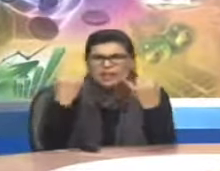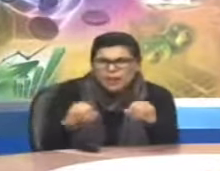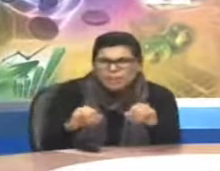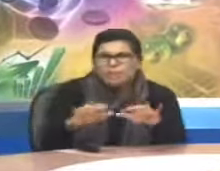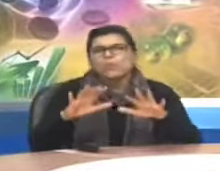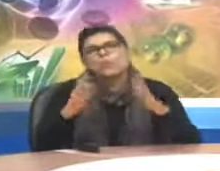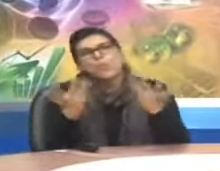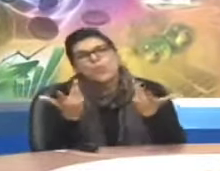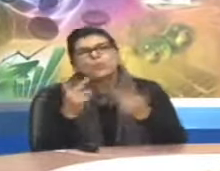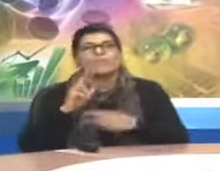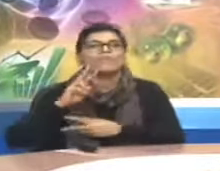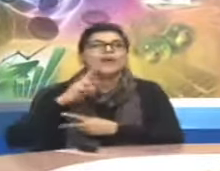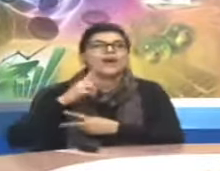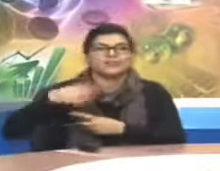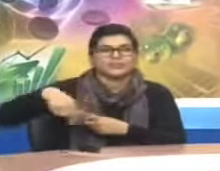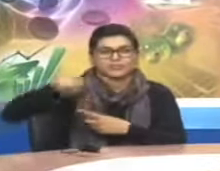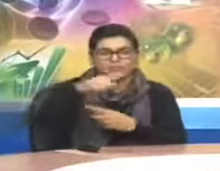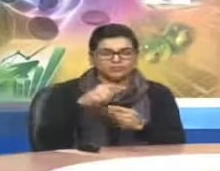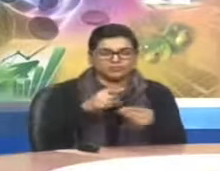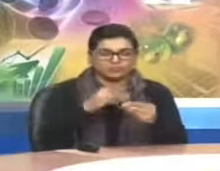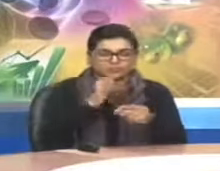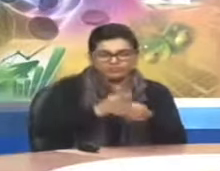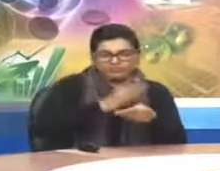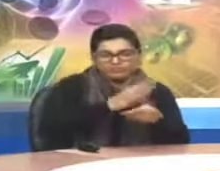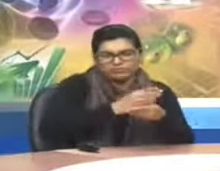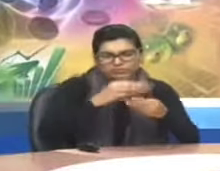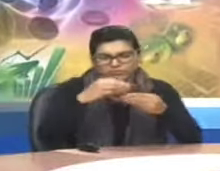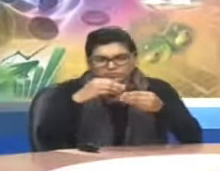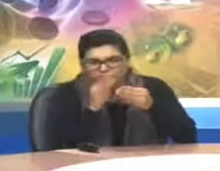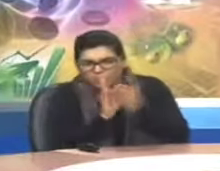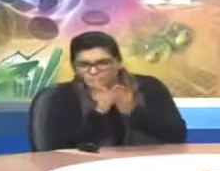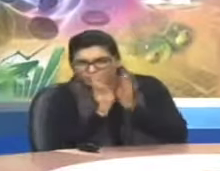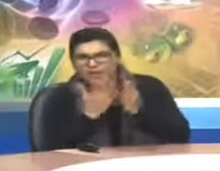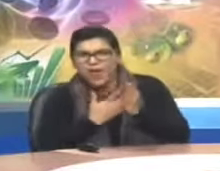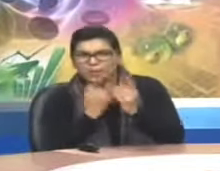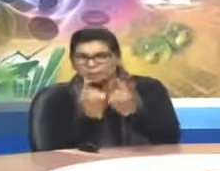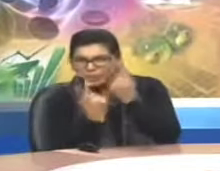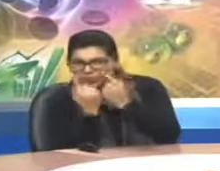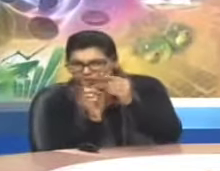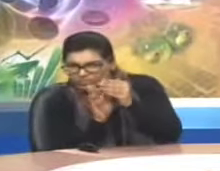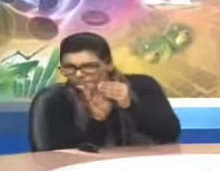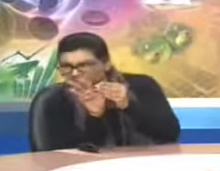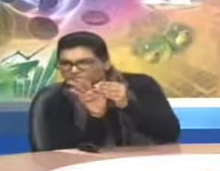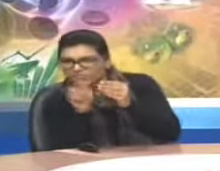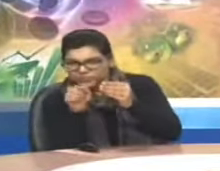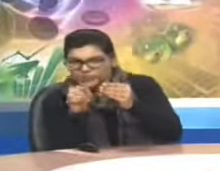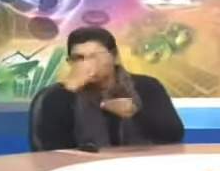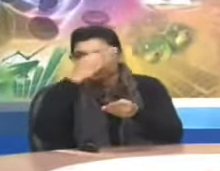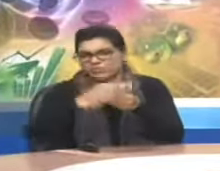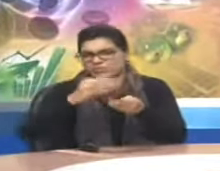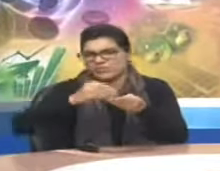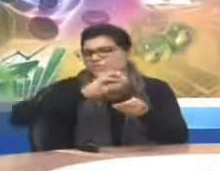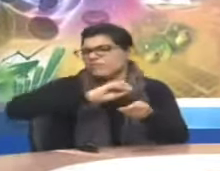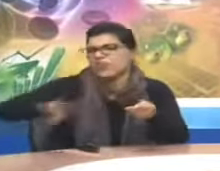grass cycling. You must have seen the green grass. The grass is valuable.